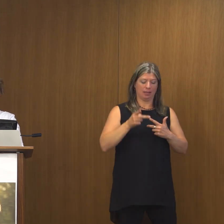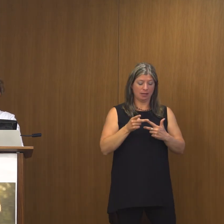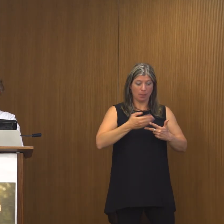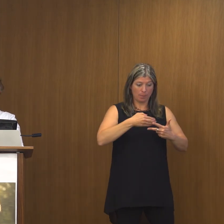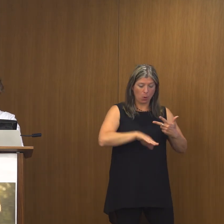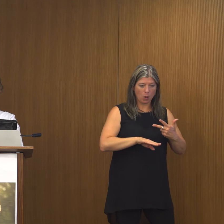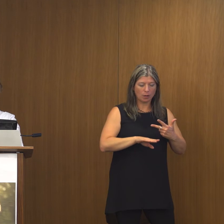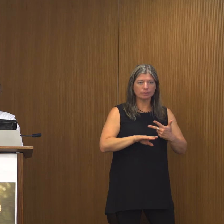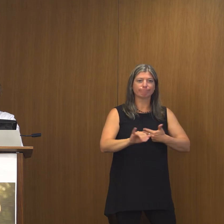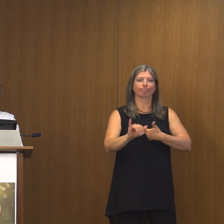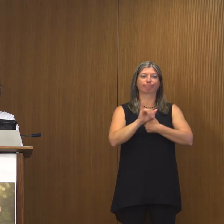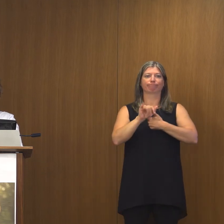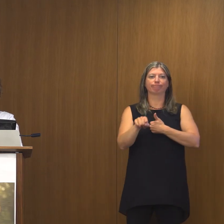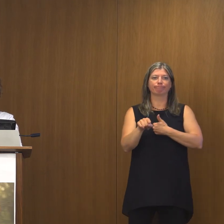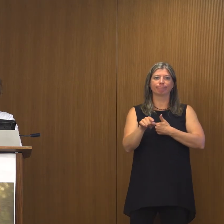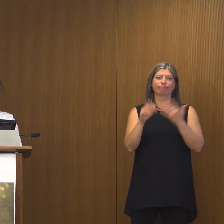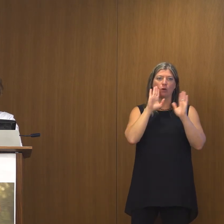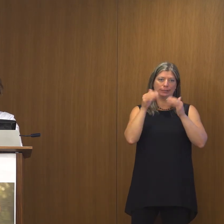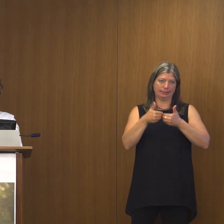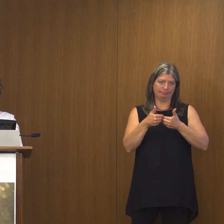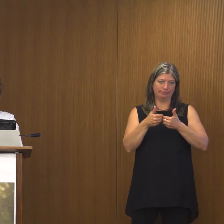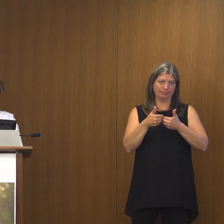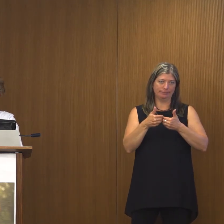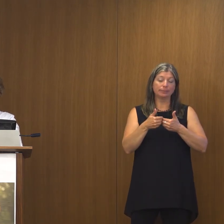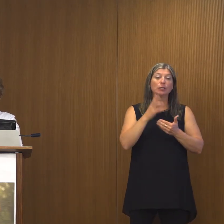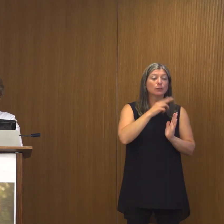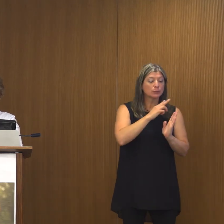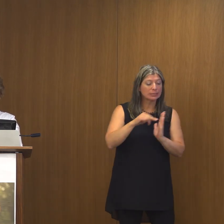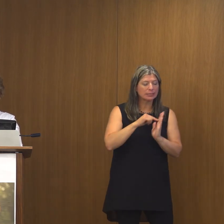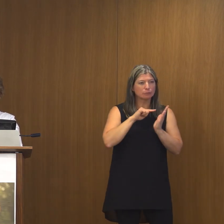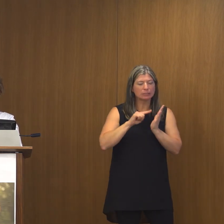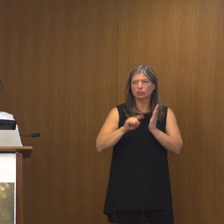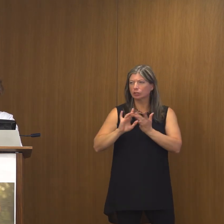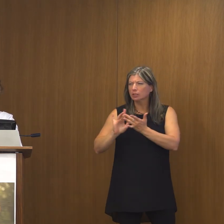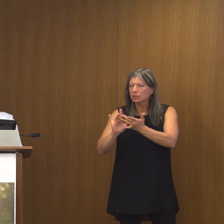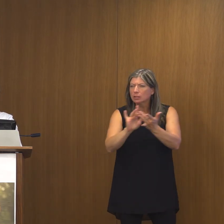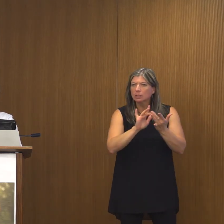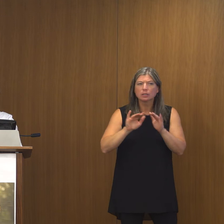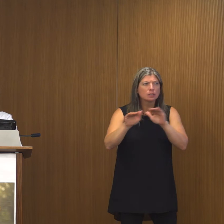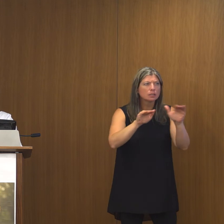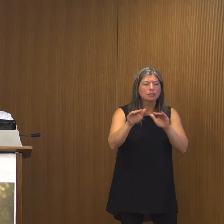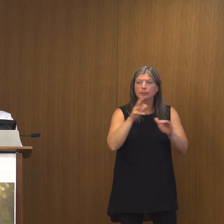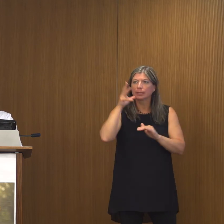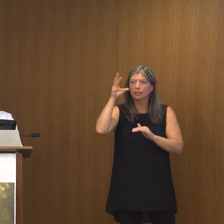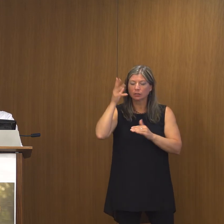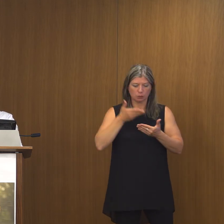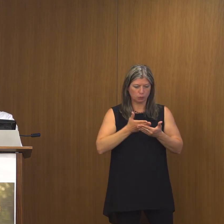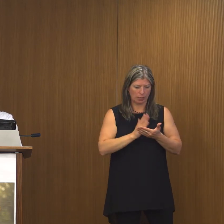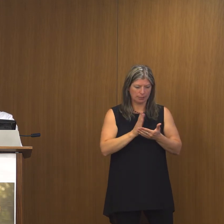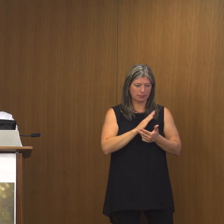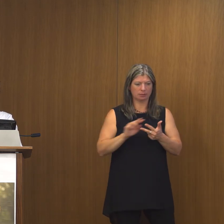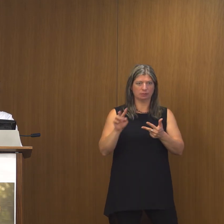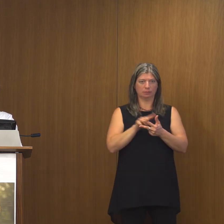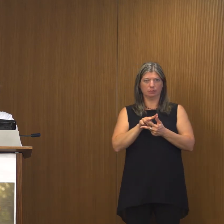he was diagnosed with autism. Through reading, research, and connecting with other parents, I began to learn about the rights of both of